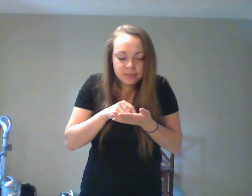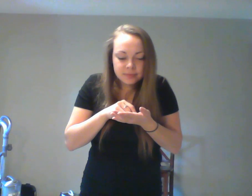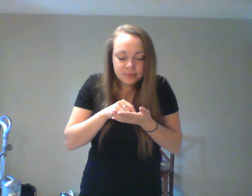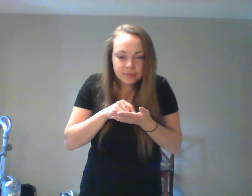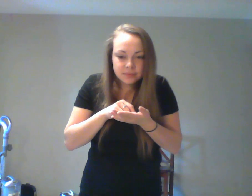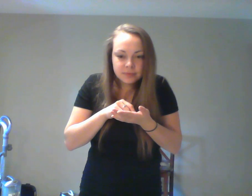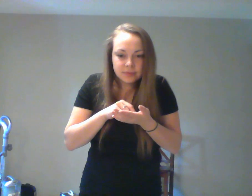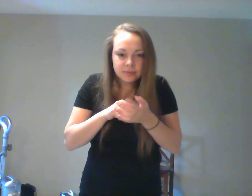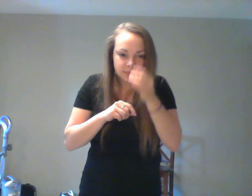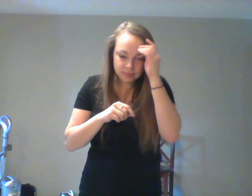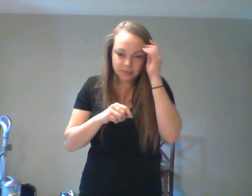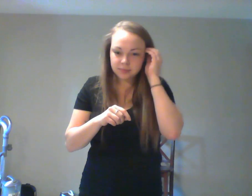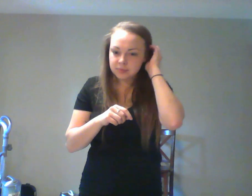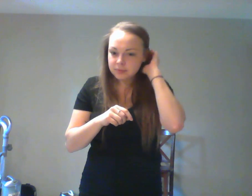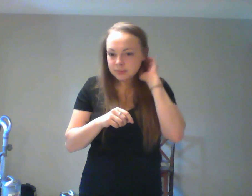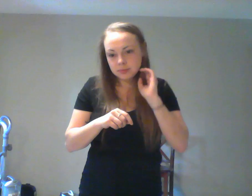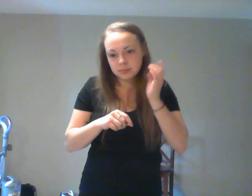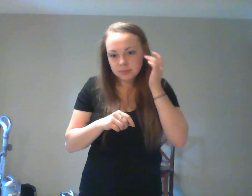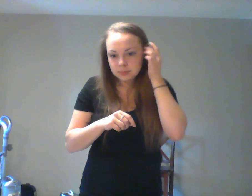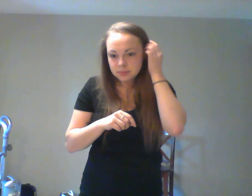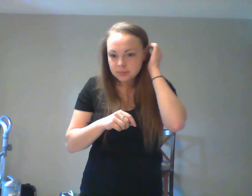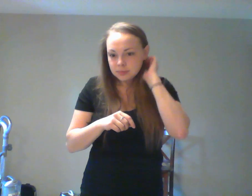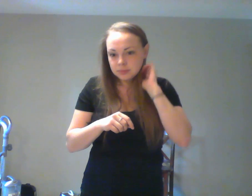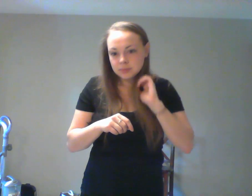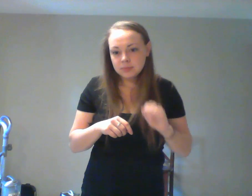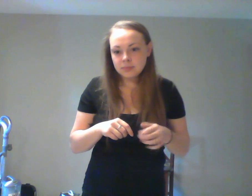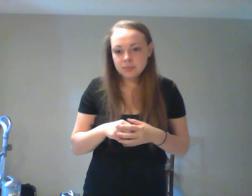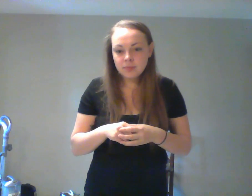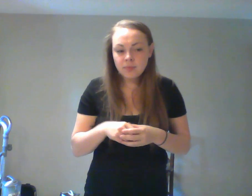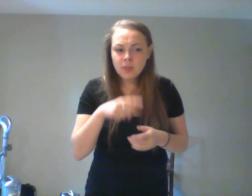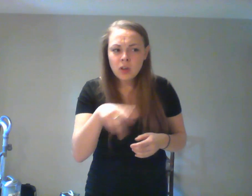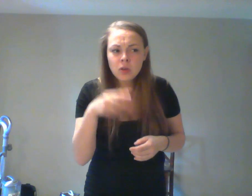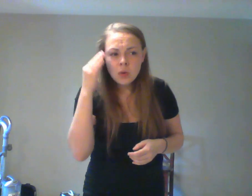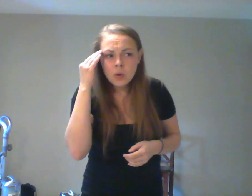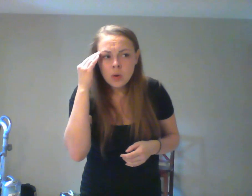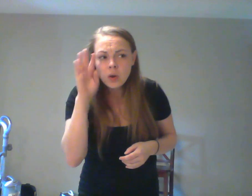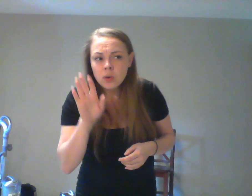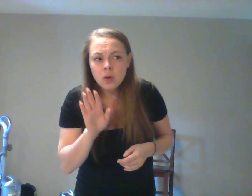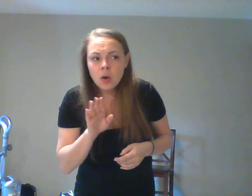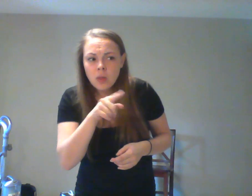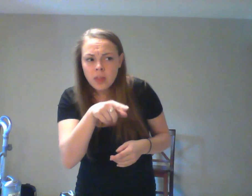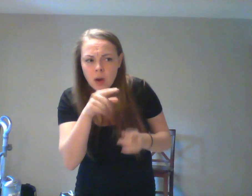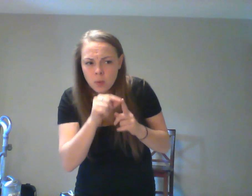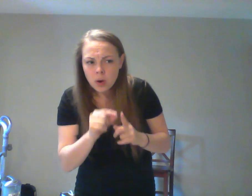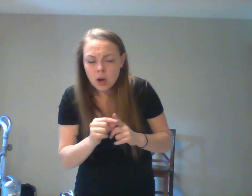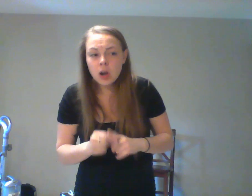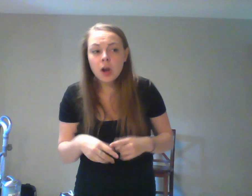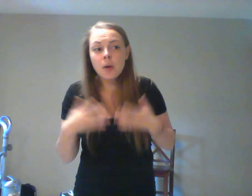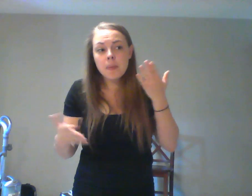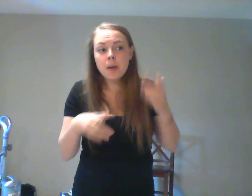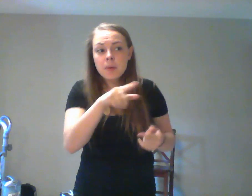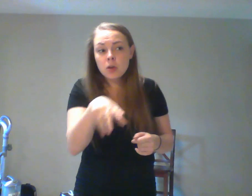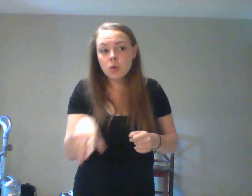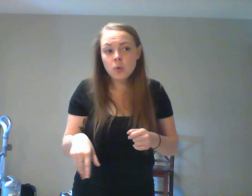Remember, if you have an unfamiliar word to you, you can also start while they do spend more time in the water than on land. What made you write this